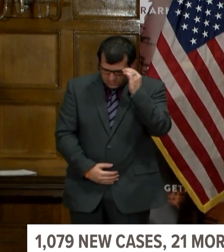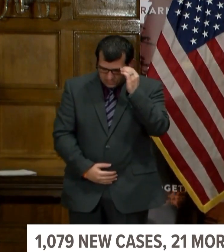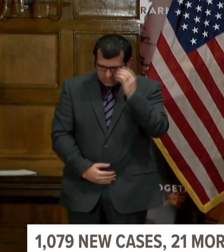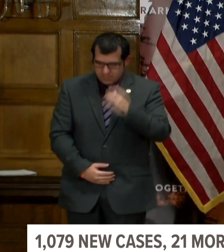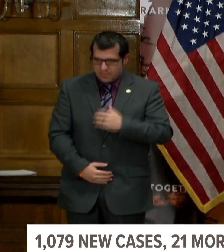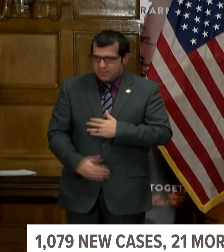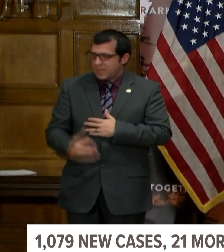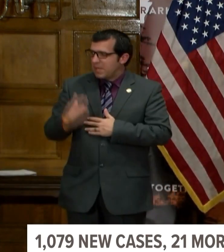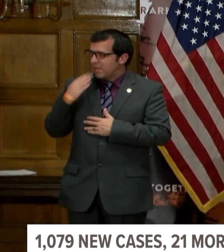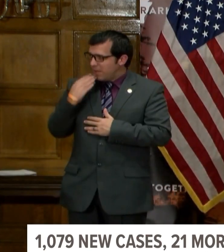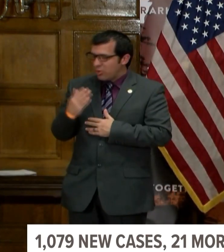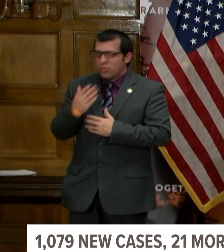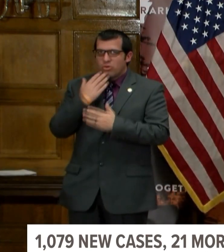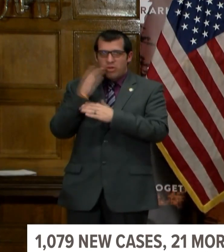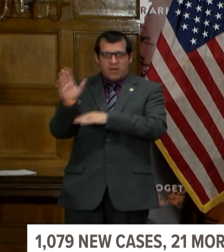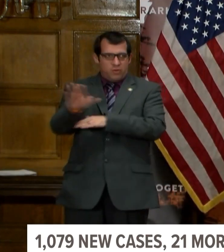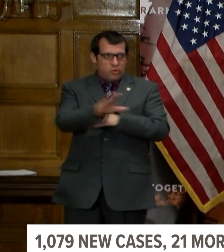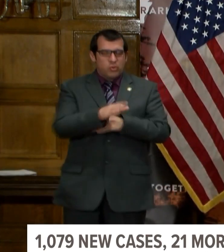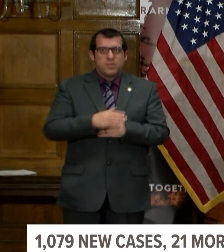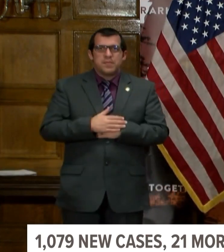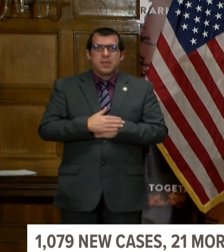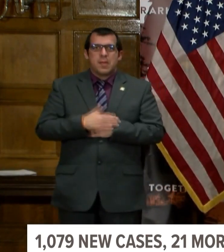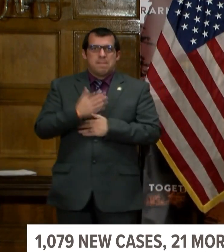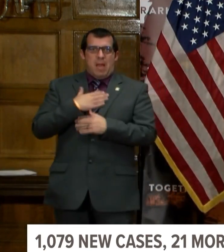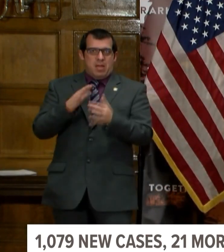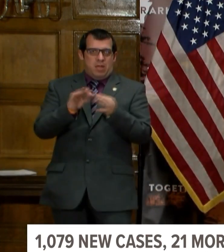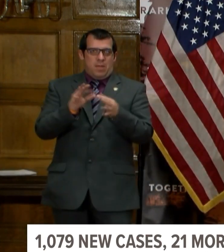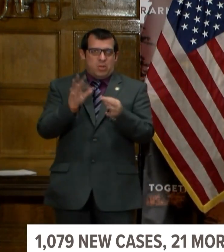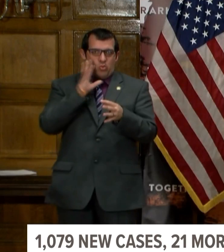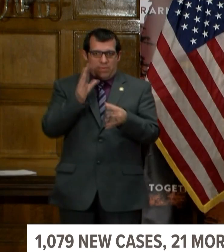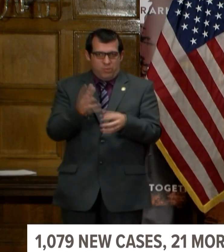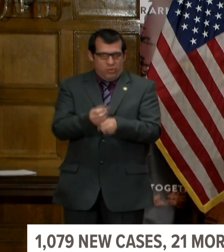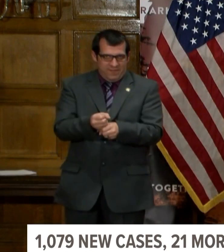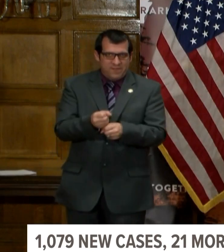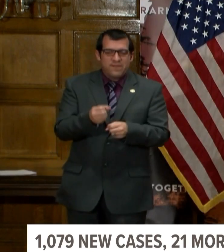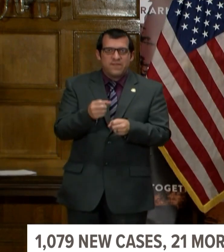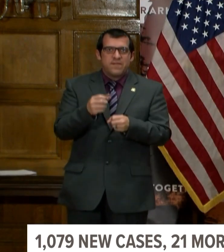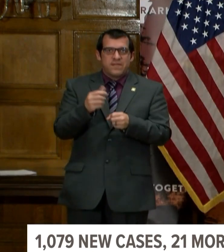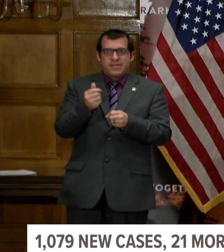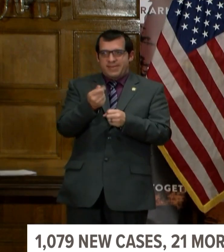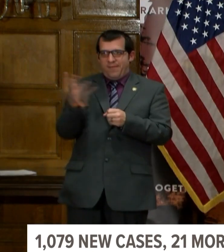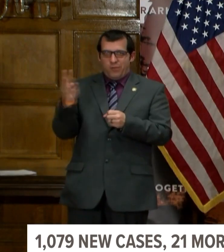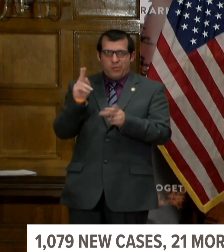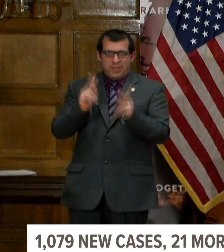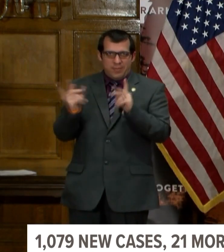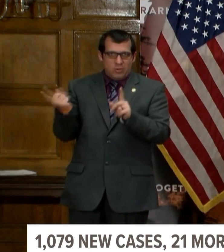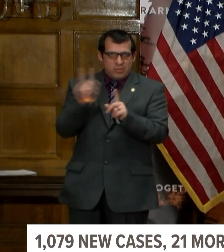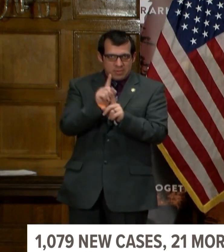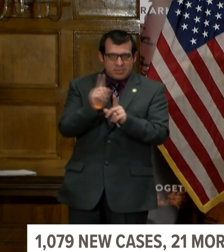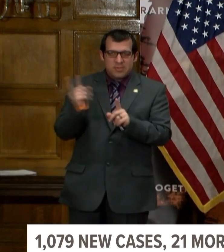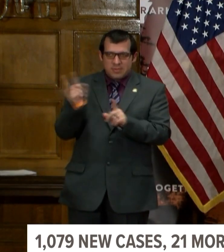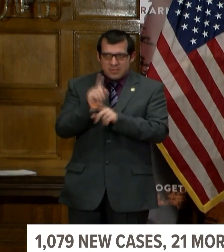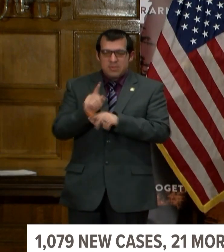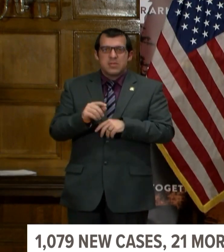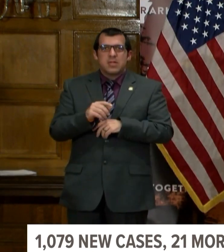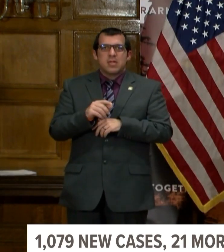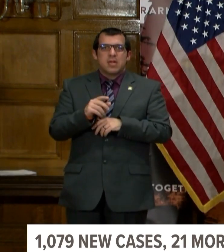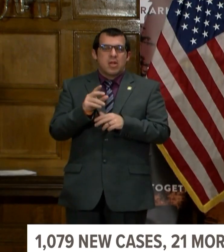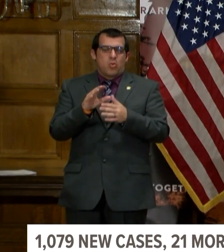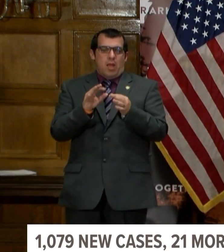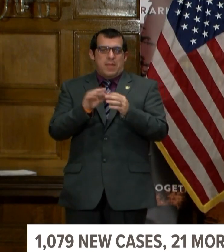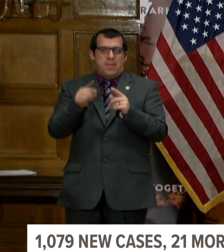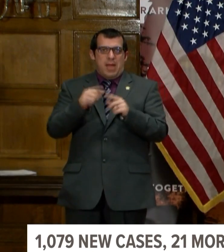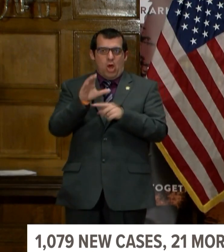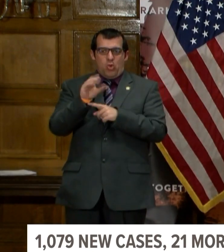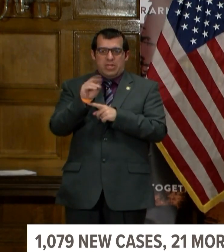Thank you and good afternoon. So I will keep my comments brief because there are a number of individuals following me. Let me just comment about the